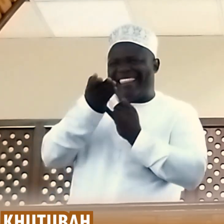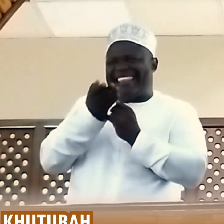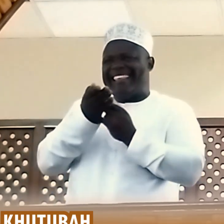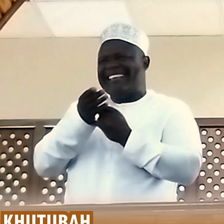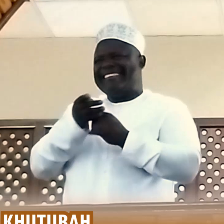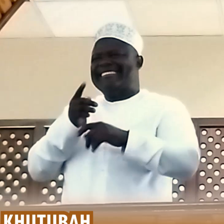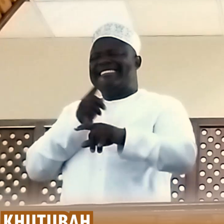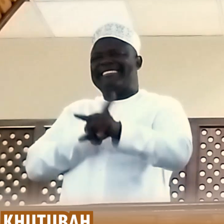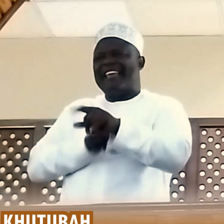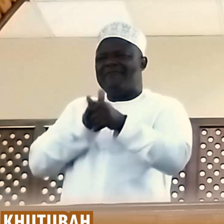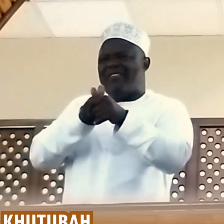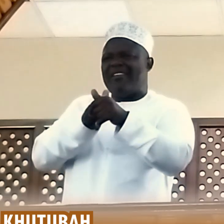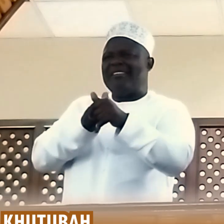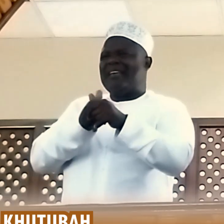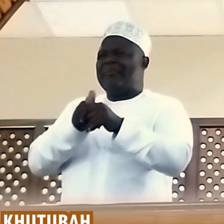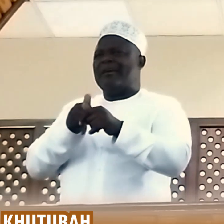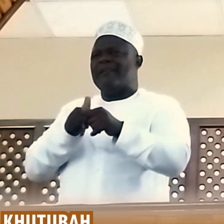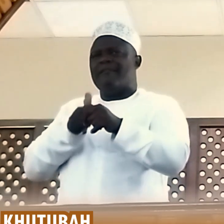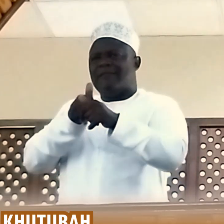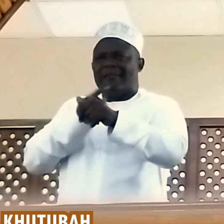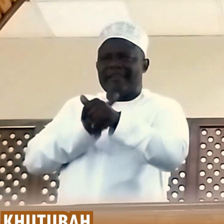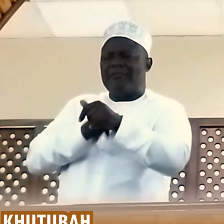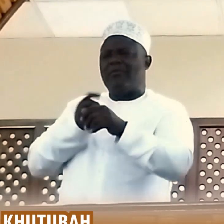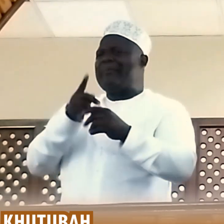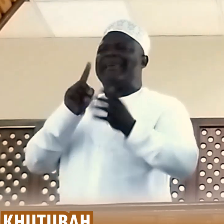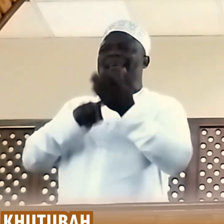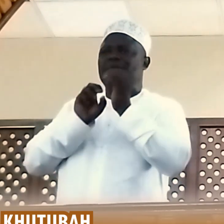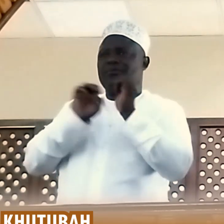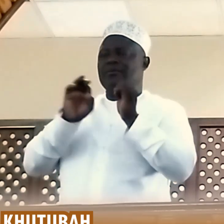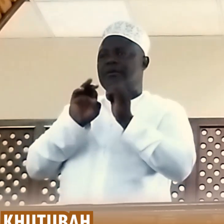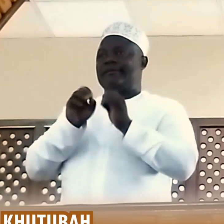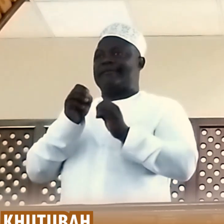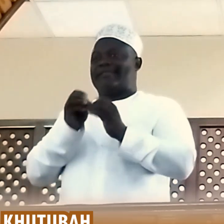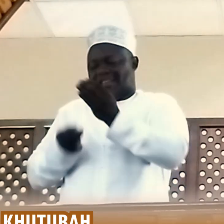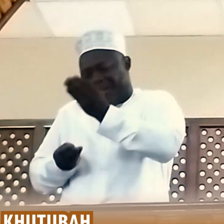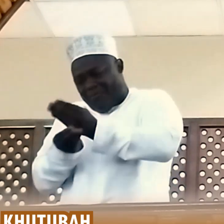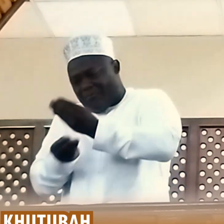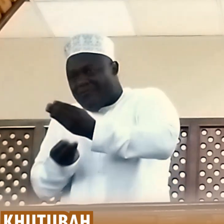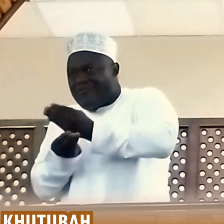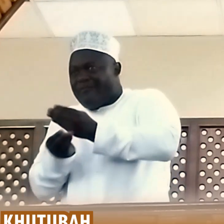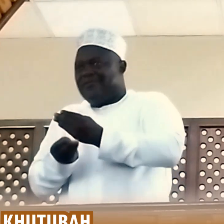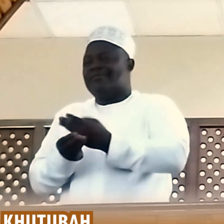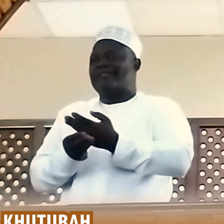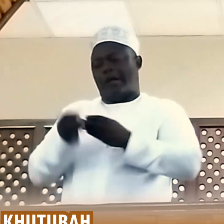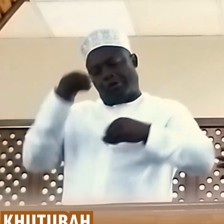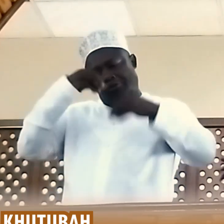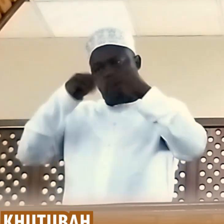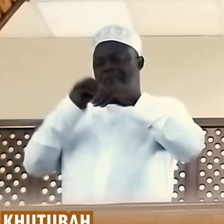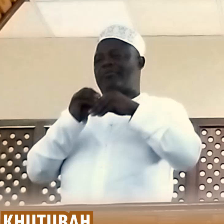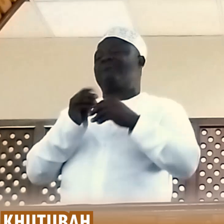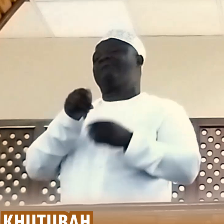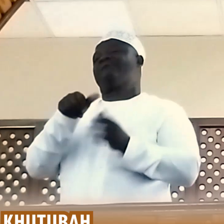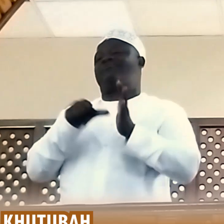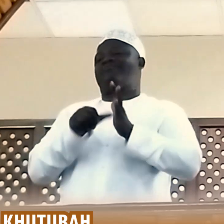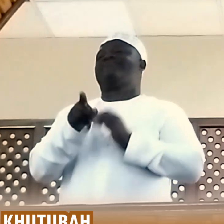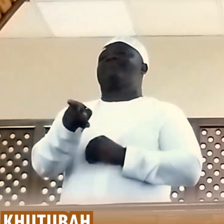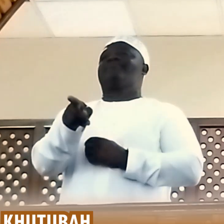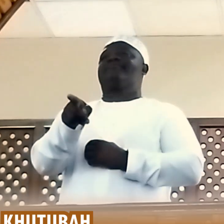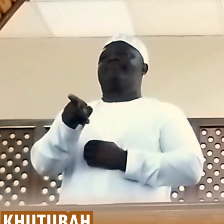kyatandifunye mukadde ako oba kyatalina kufunira ddala n'agulirira n'akifuna. Nguzi,